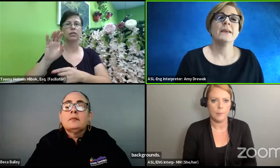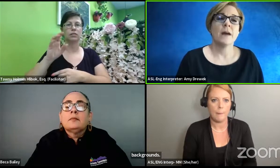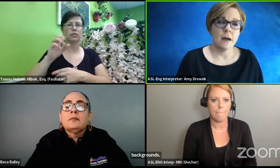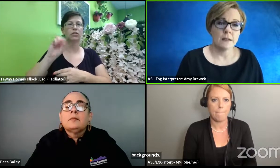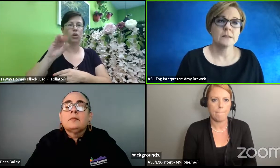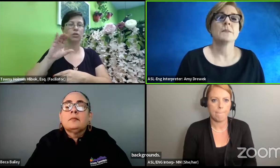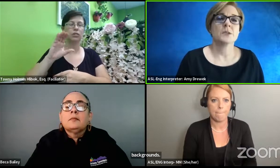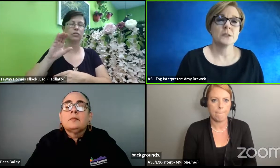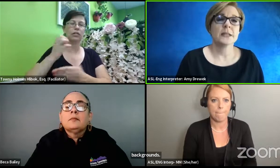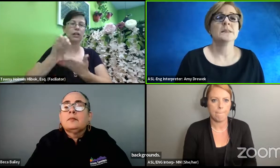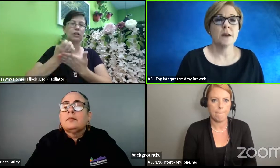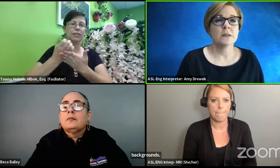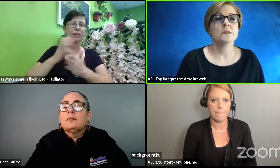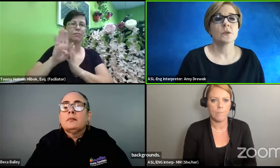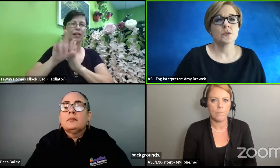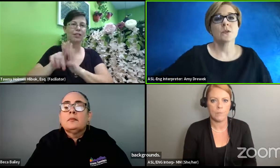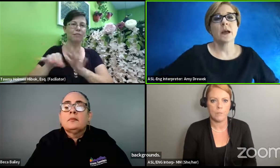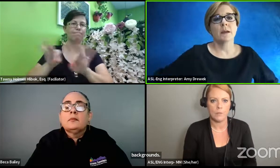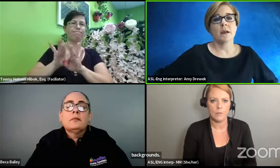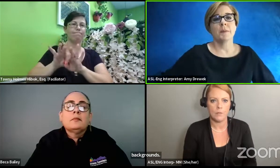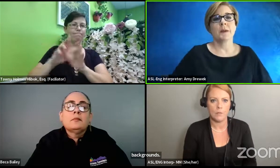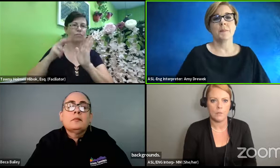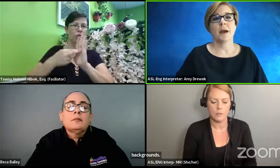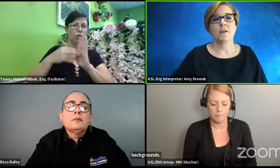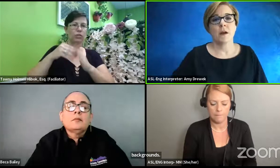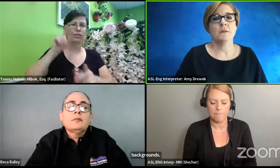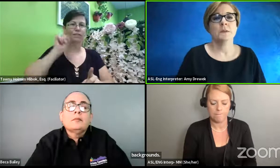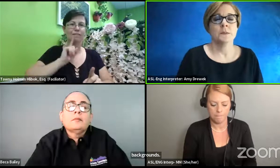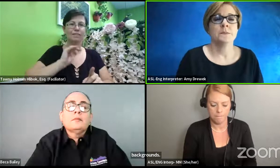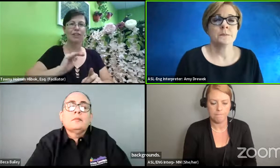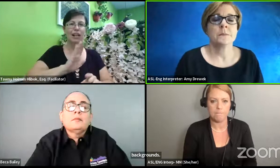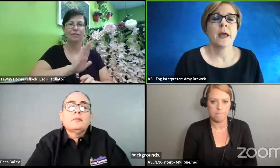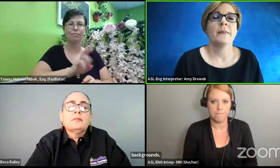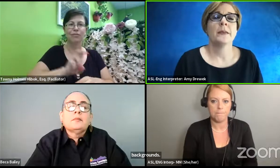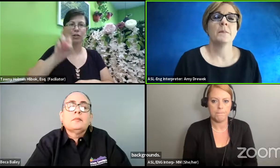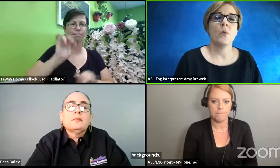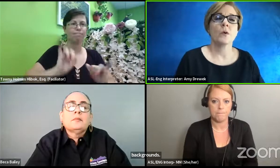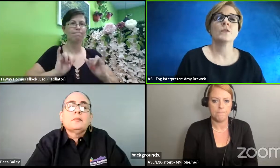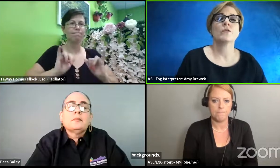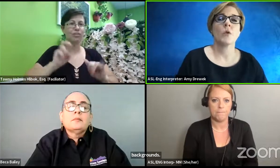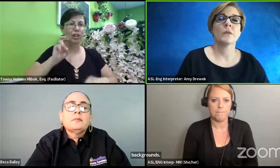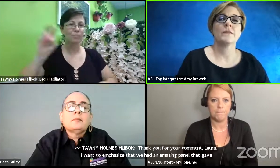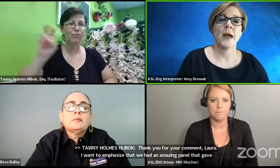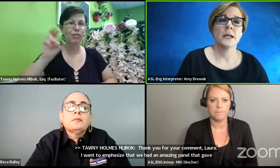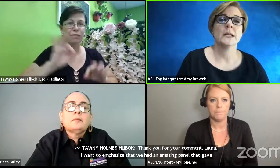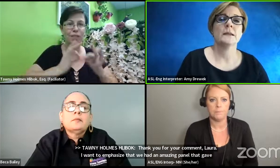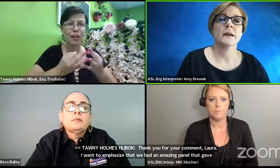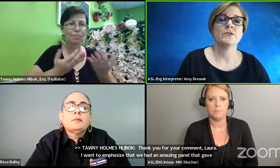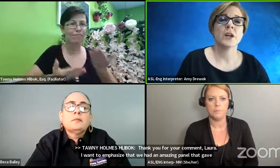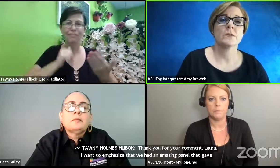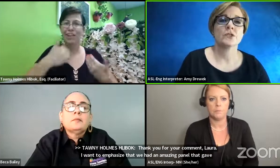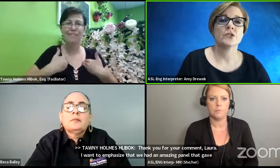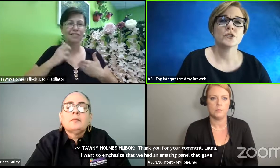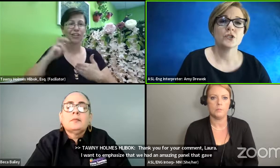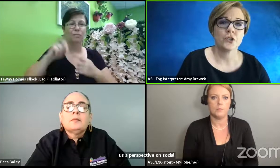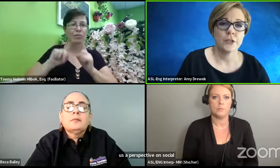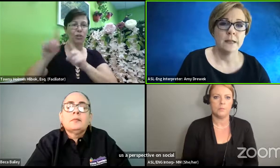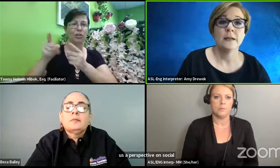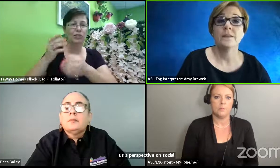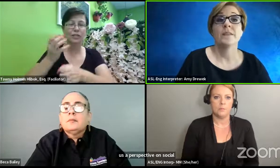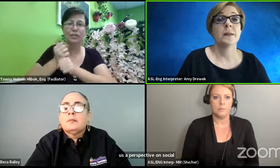that gave us a perspective on socioeconomic background and the important role of that in a deaf